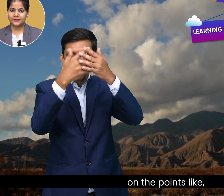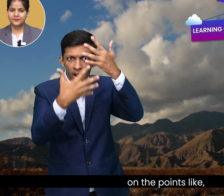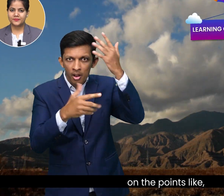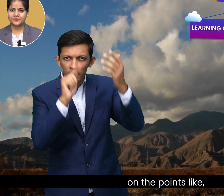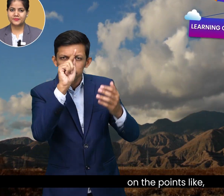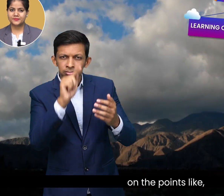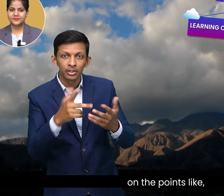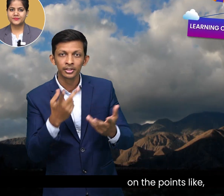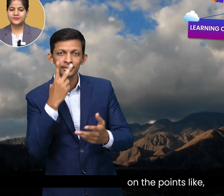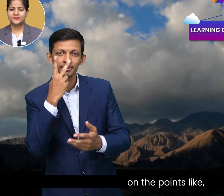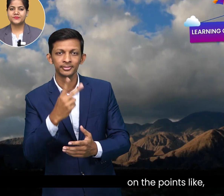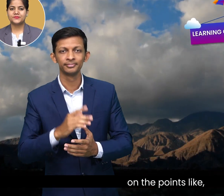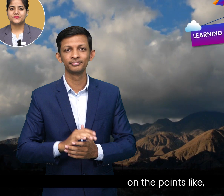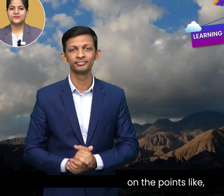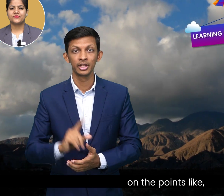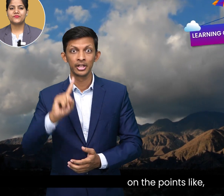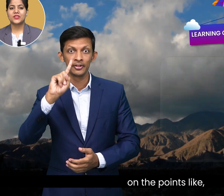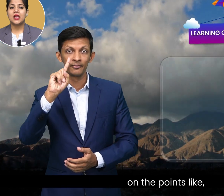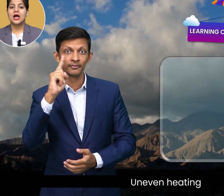like